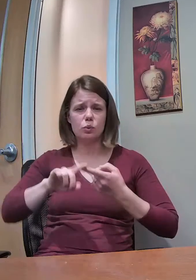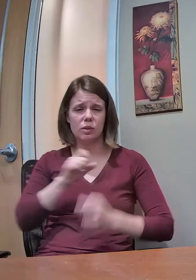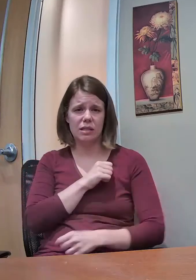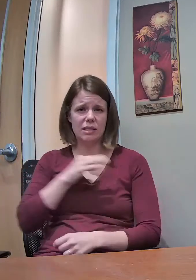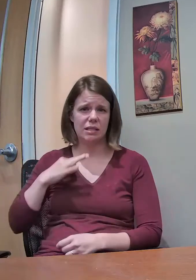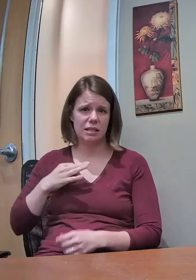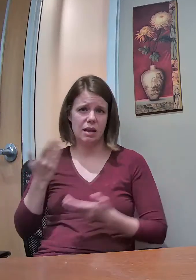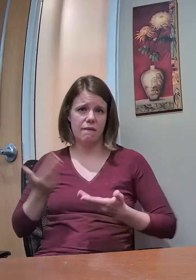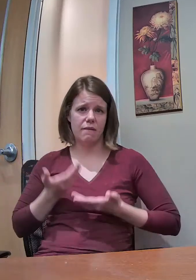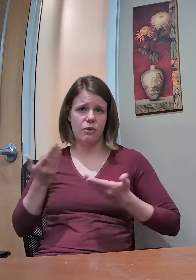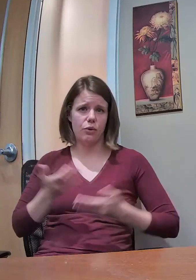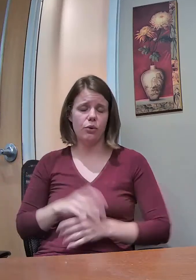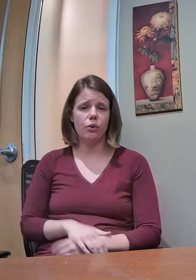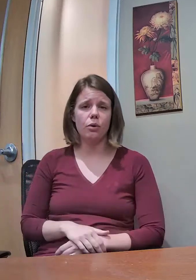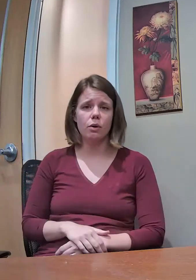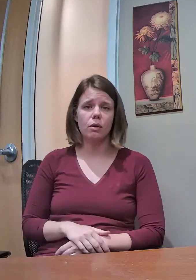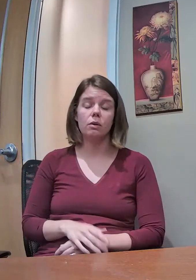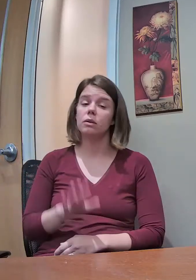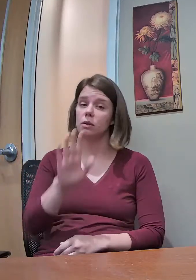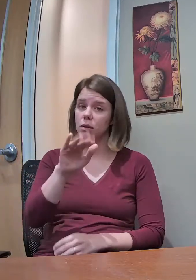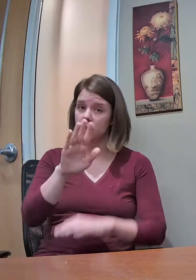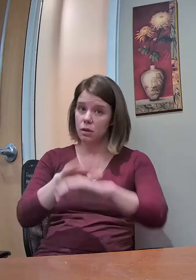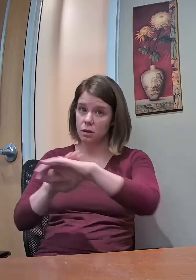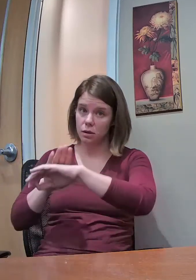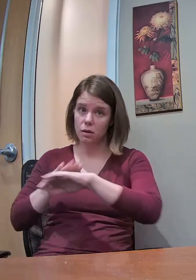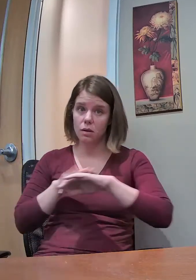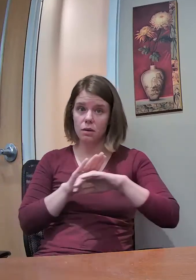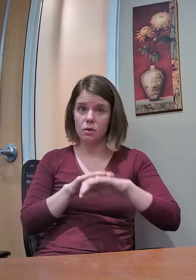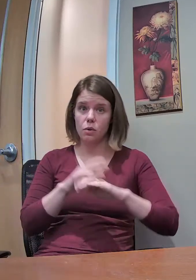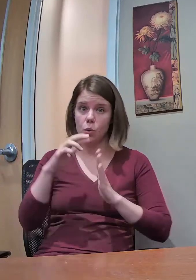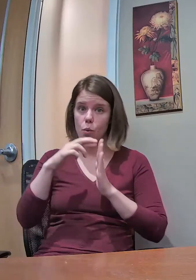up the rules. They are following our direction.